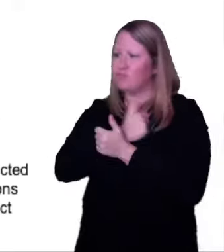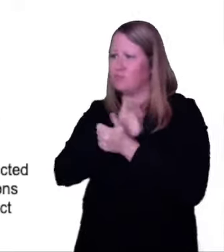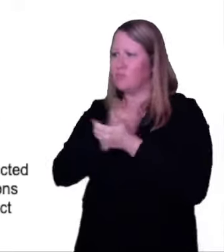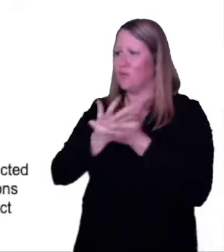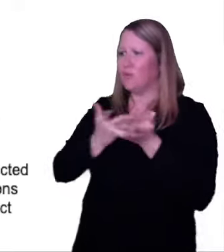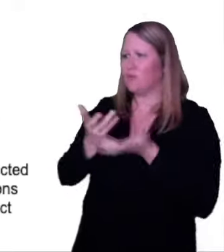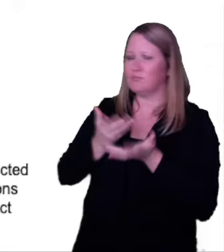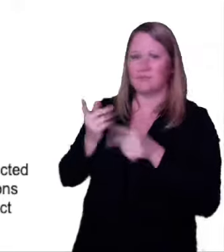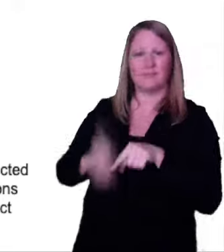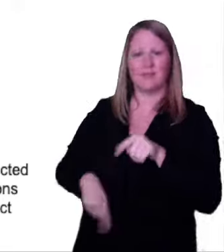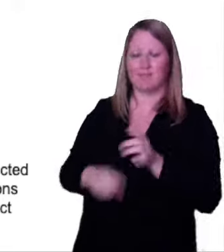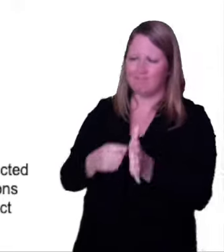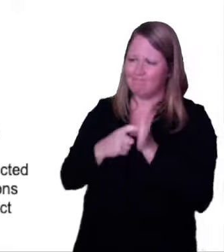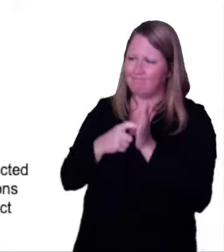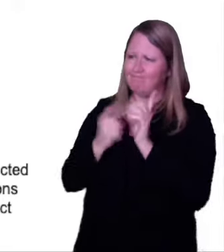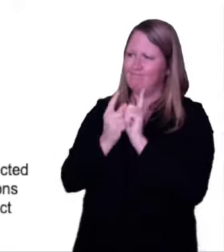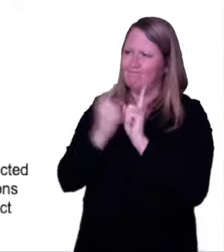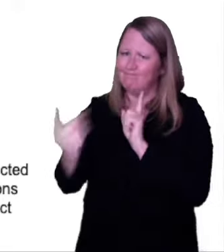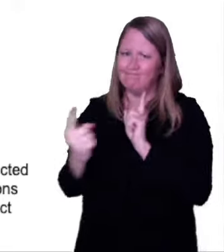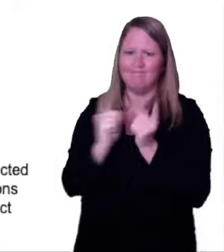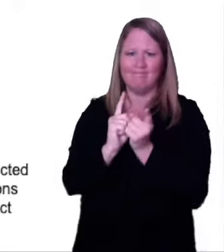human life. And